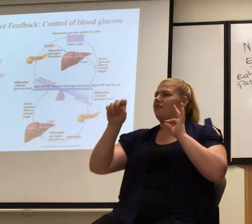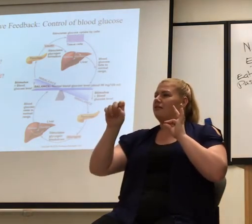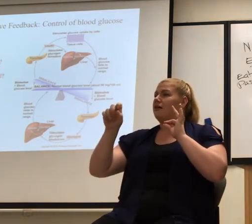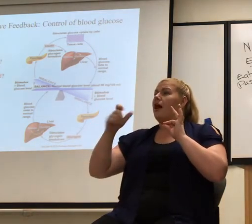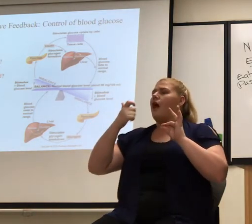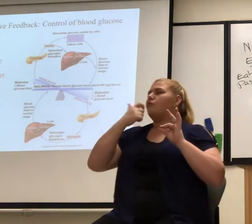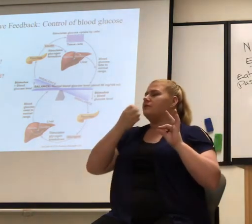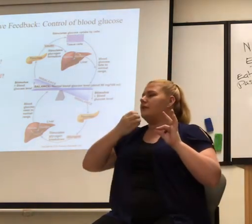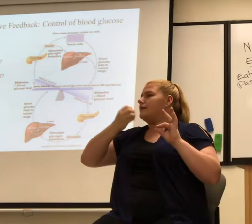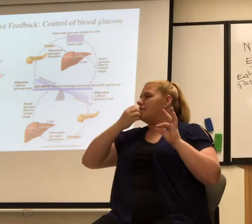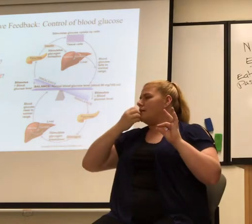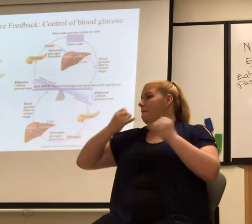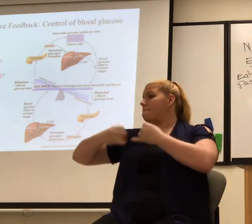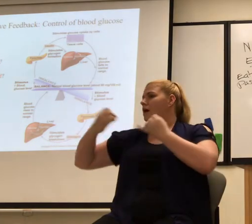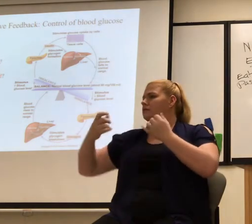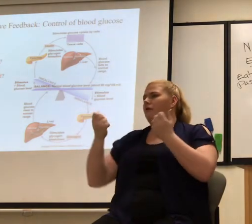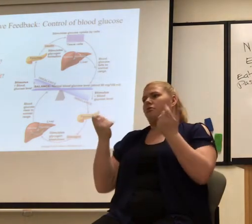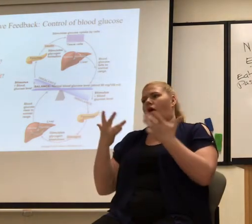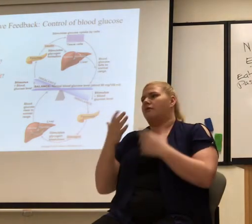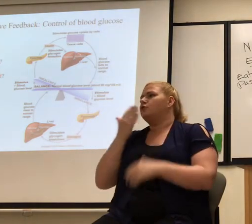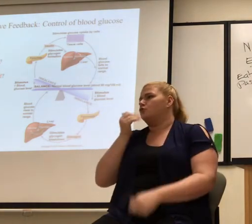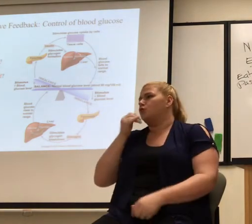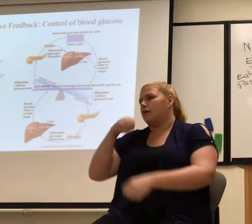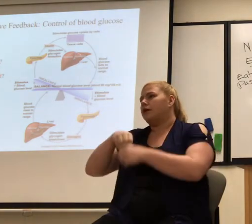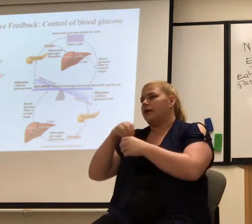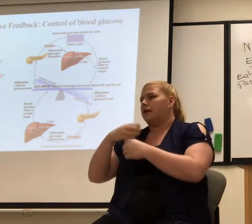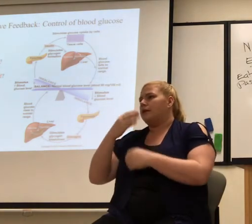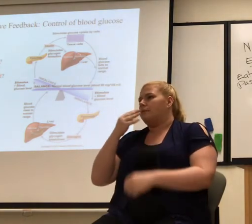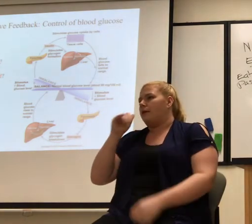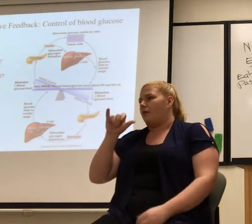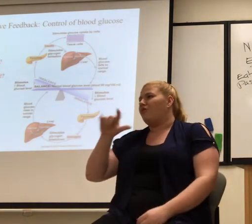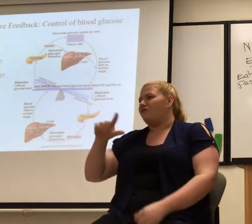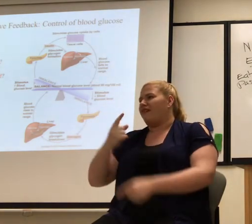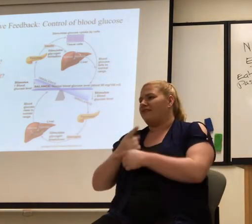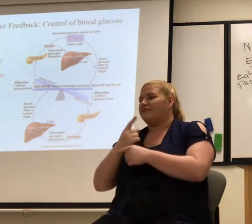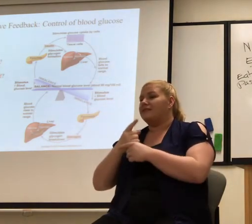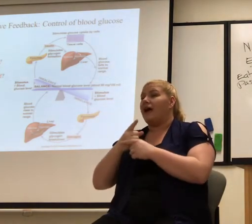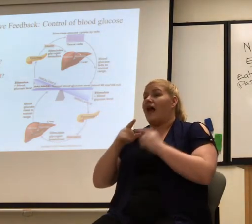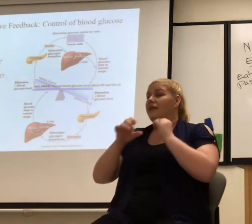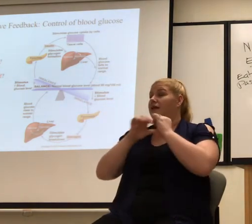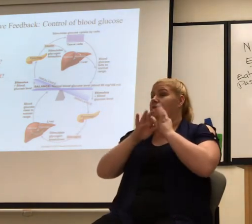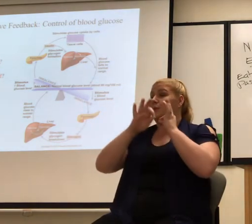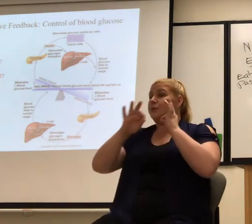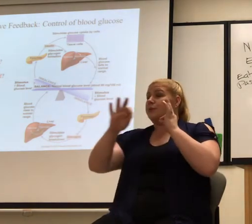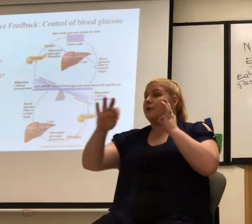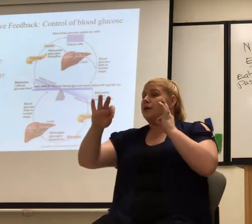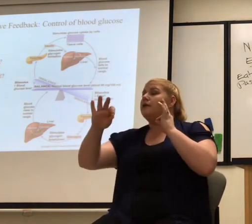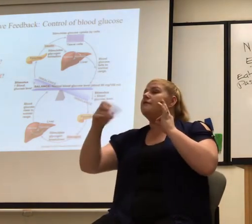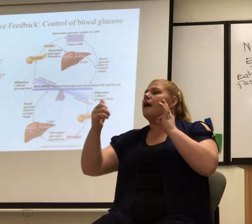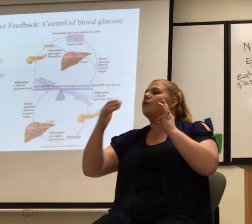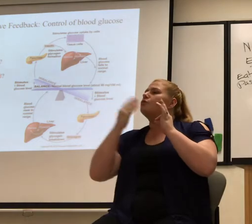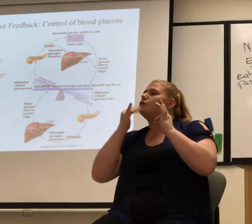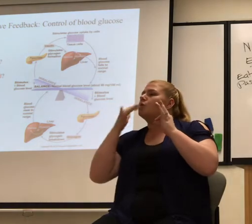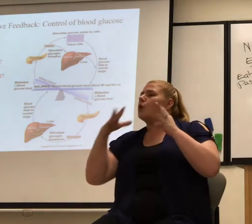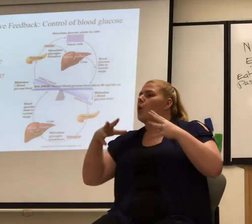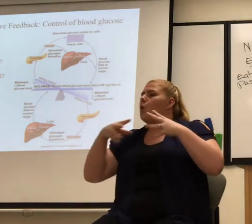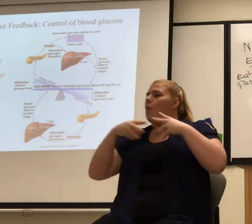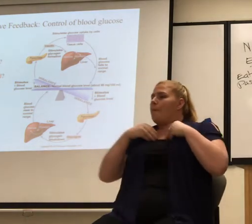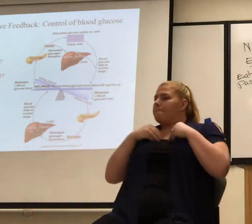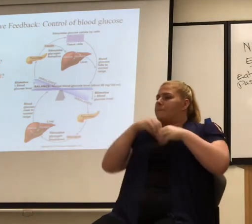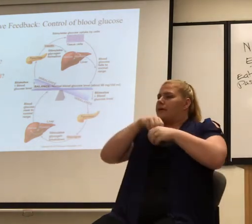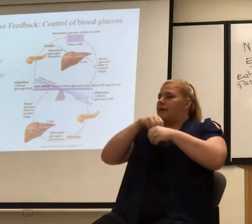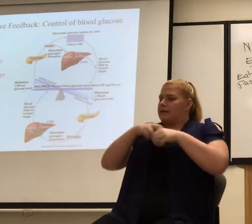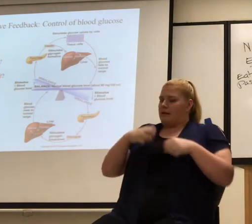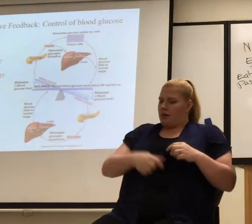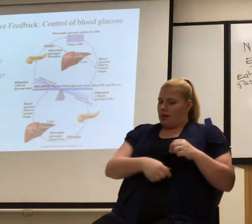and you got your blood sugar up and those sugar molecules were absorbed into the intestines. So let's say this is glucose,